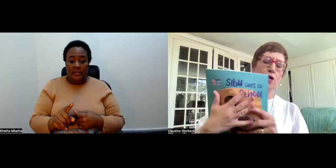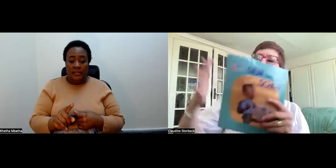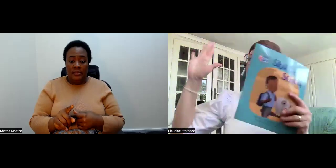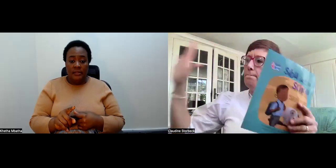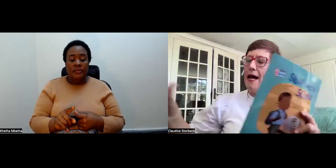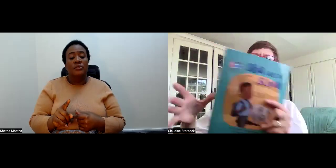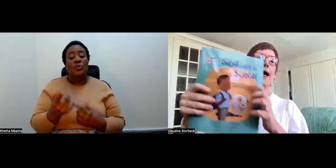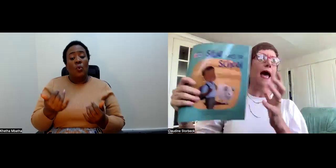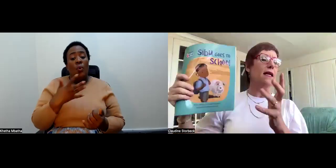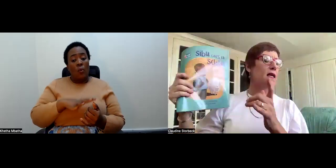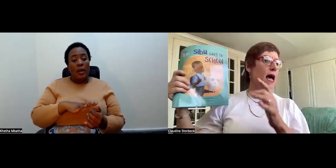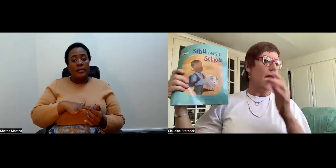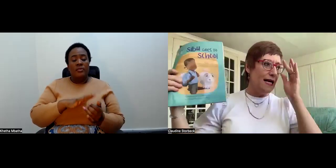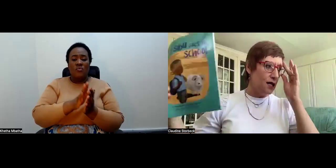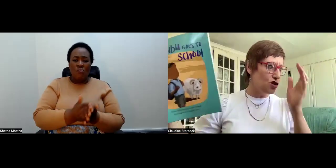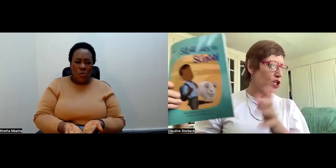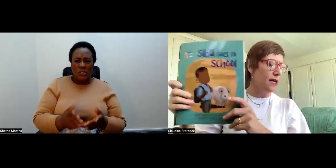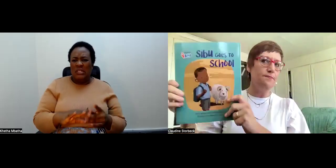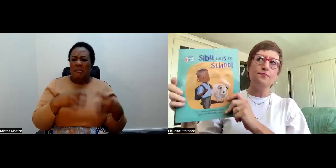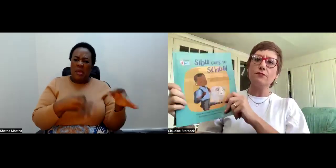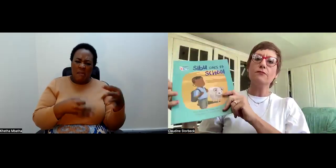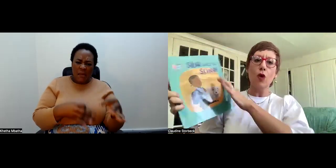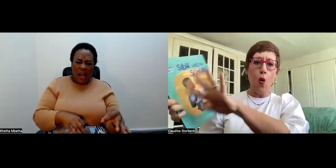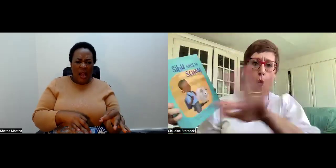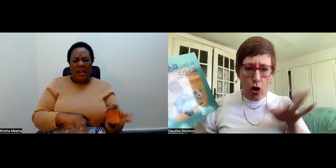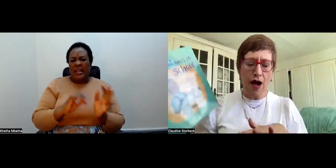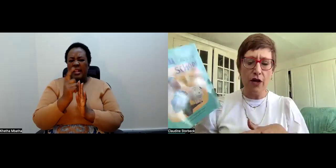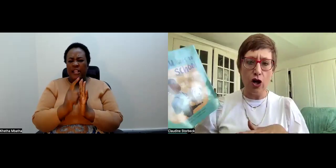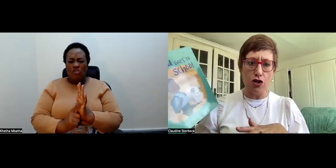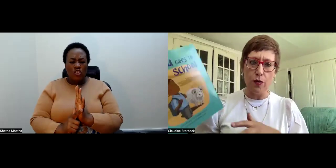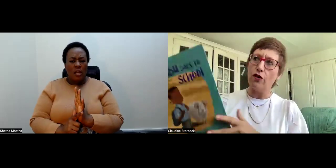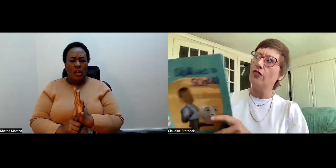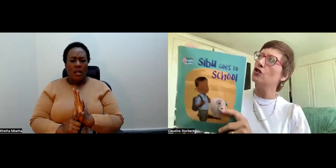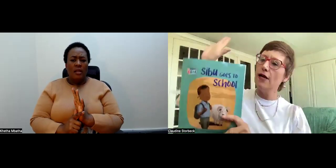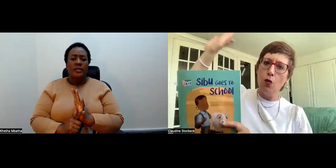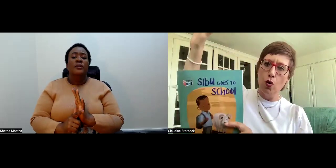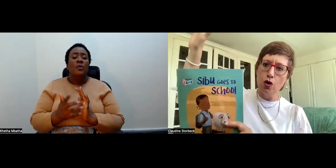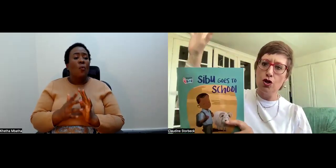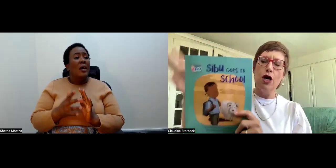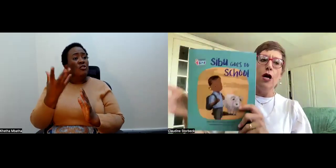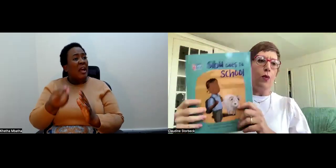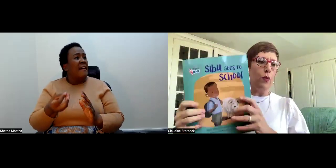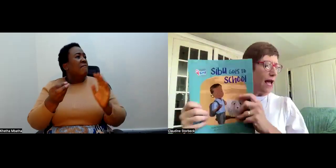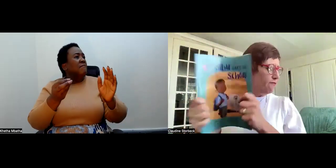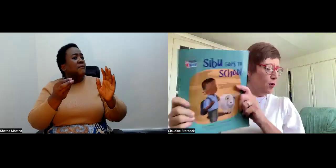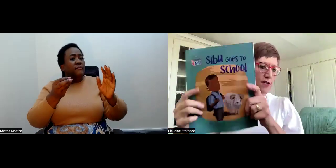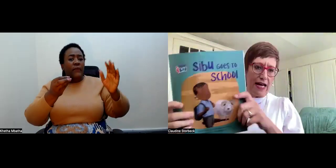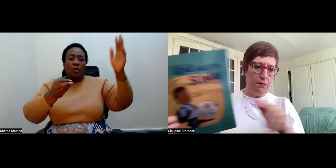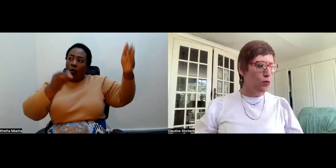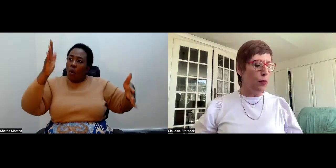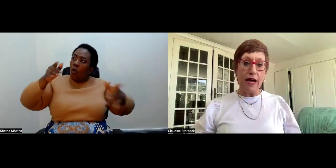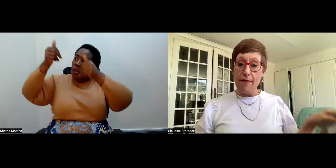to have books and paper and literature all around the class. We've got things on our walls. We want to have